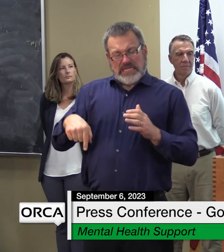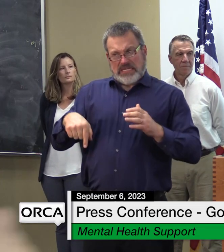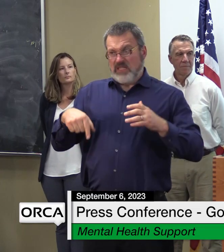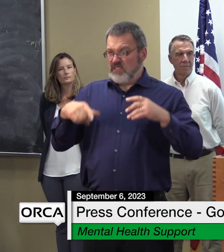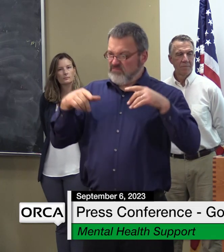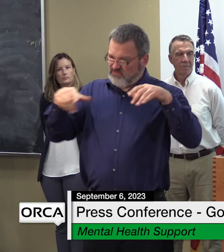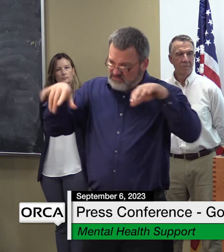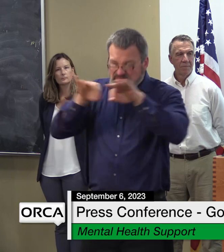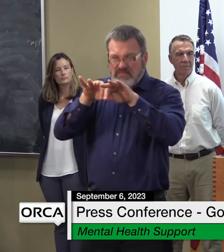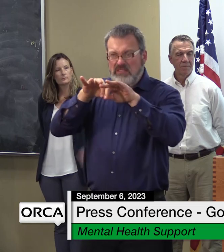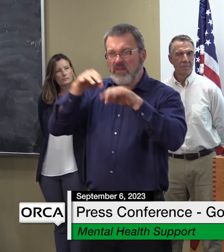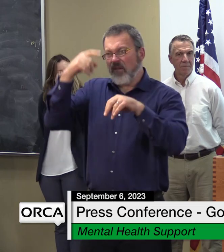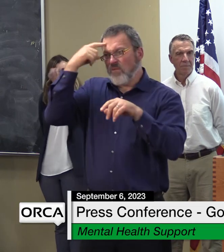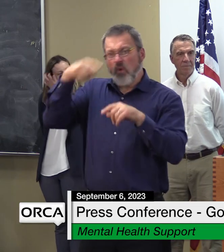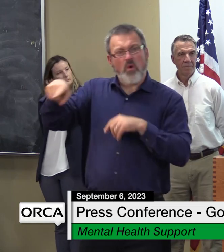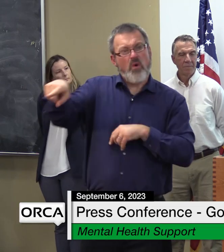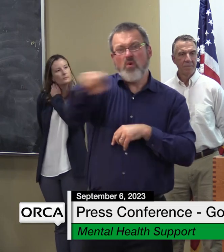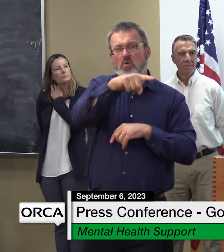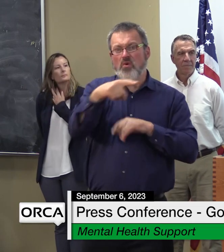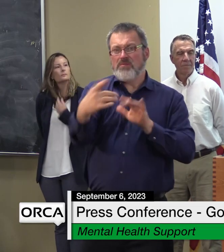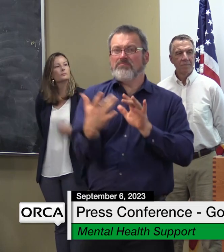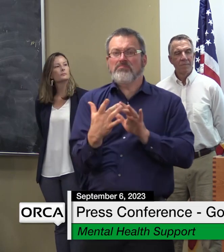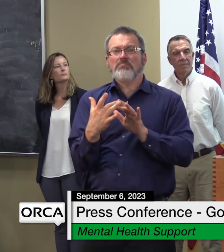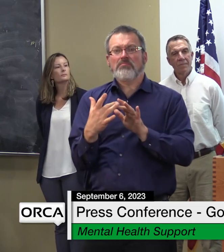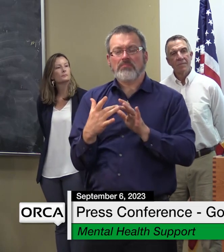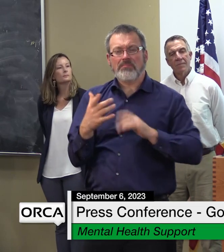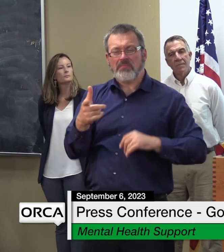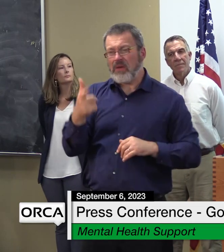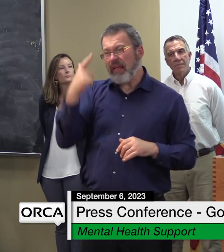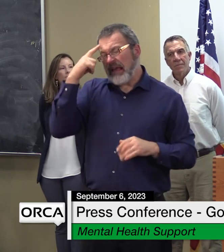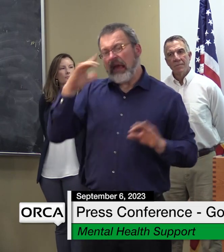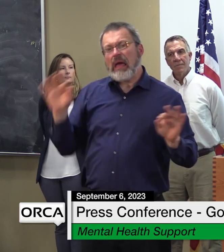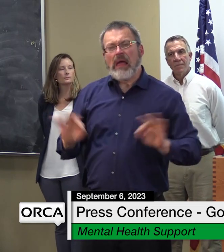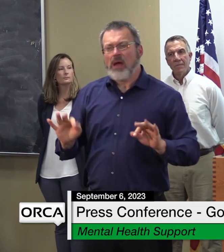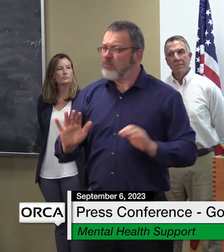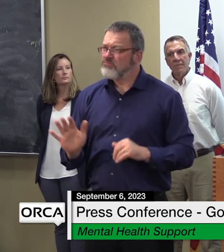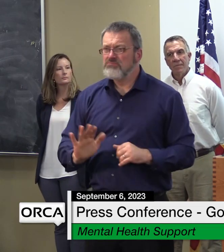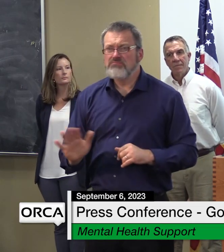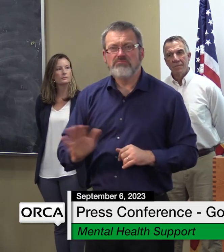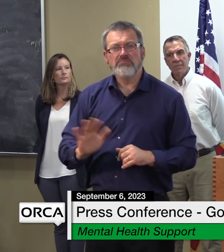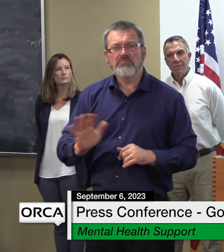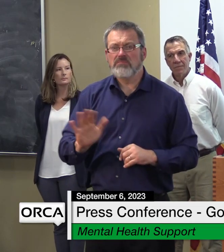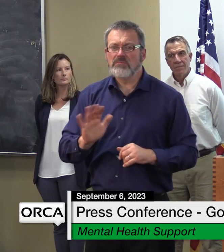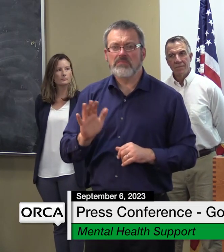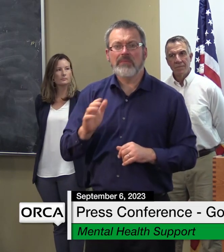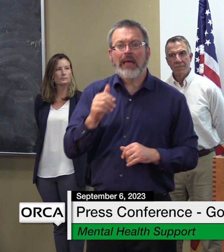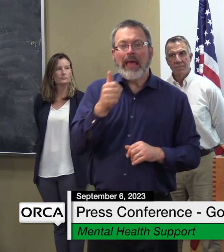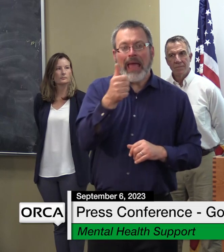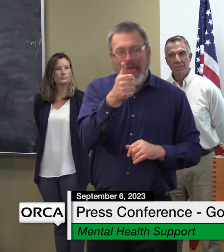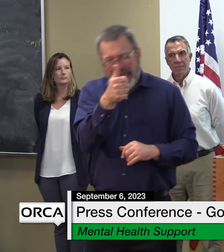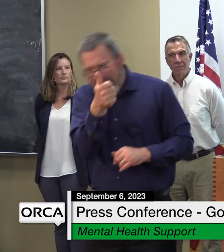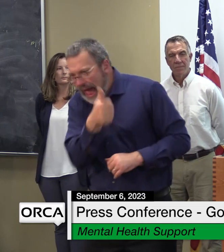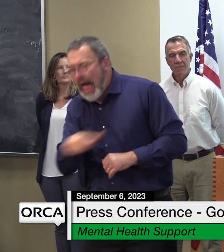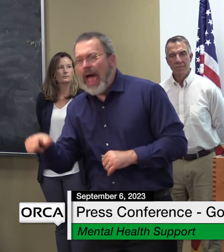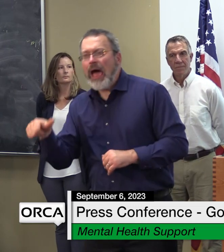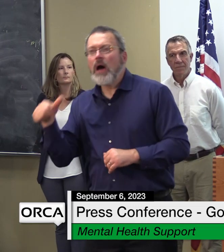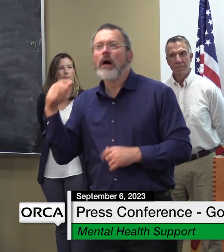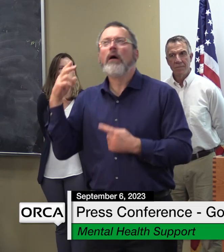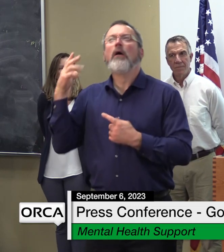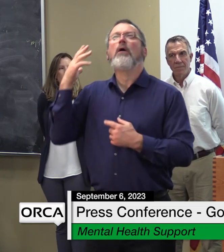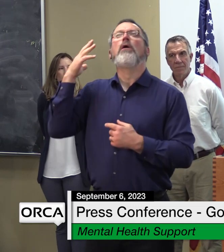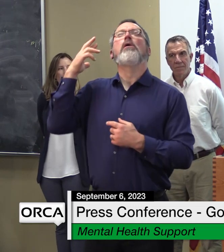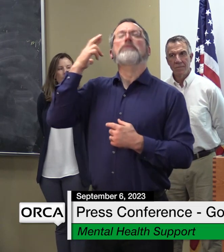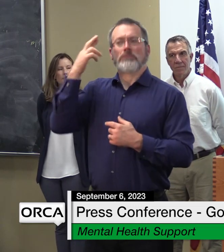when you need it most. And even when you think you don't, there is never a reason too small to make the call. It could save a life. When you